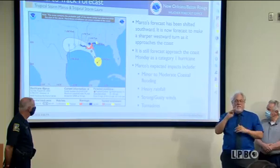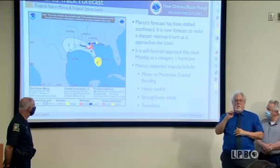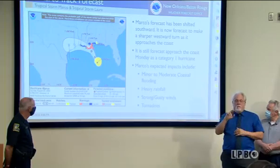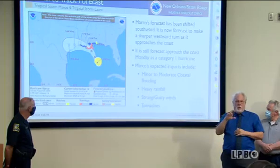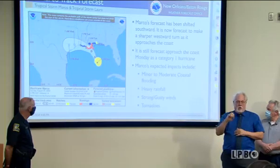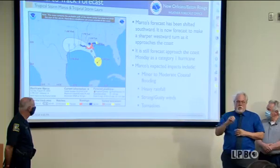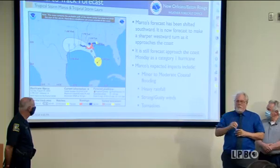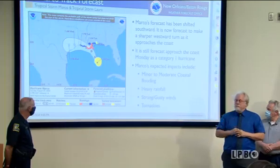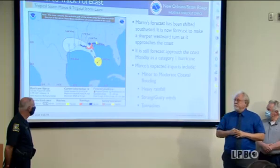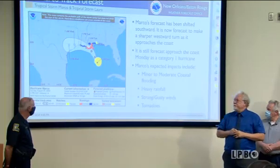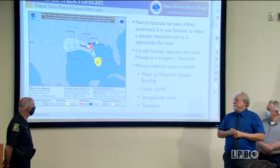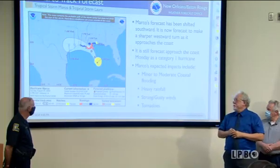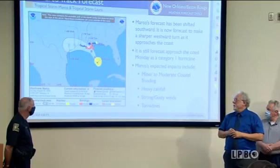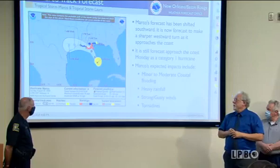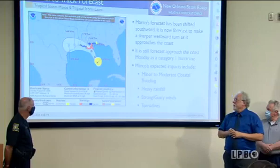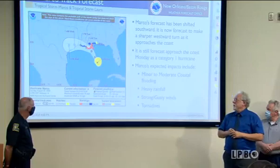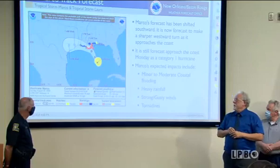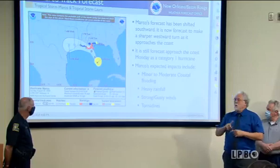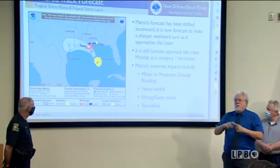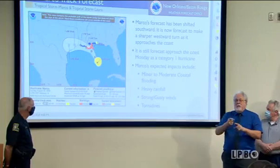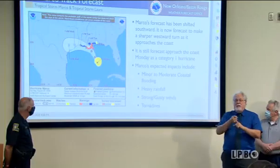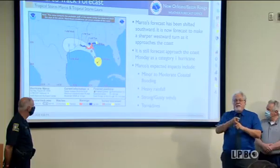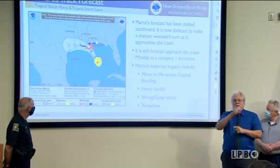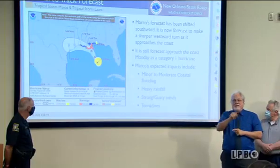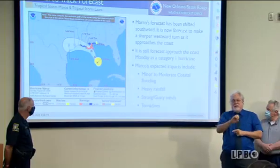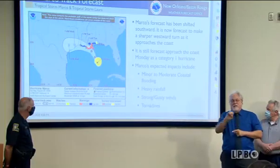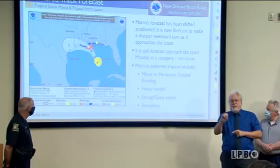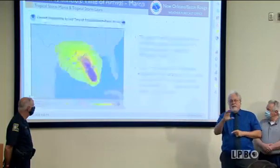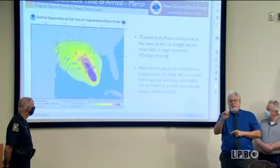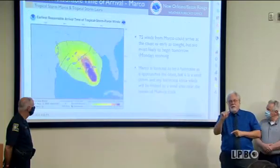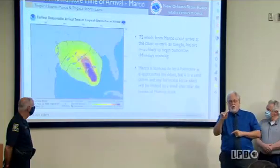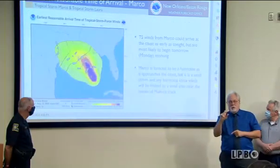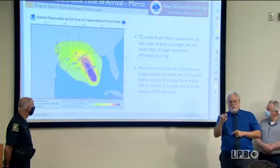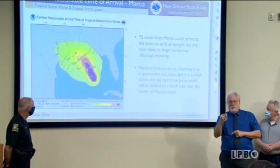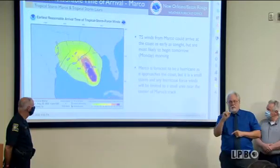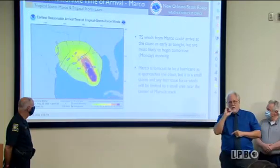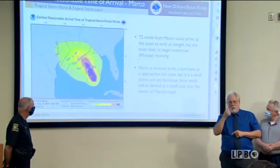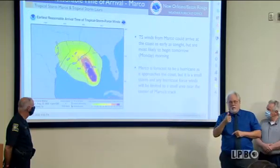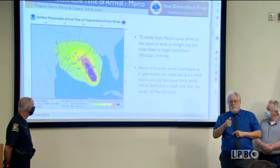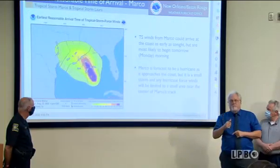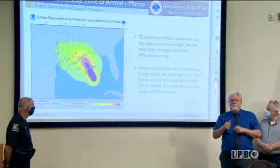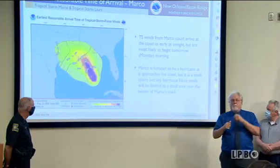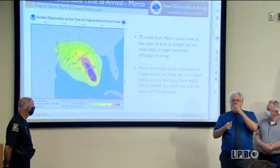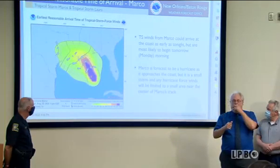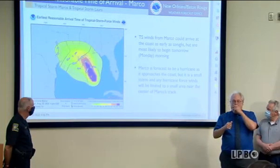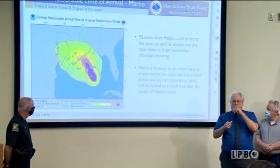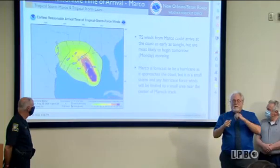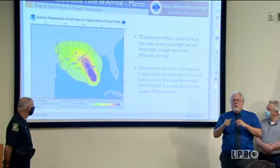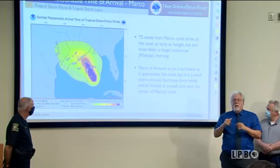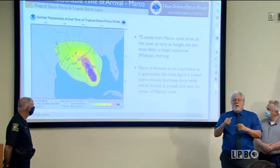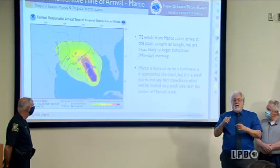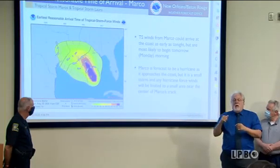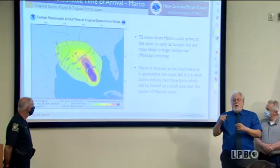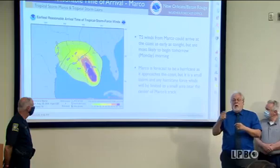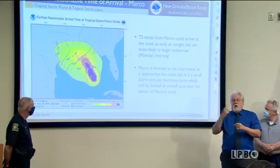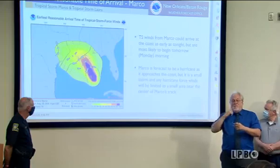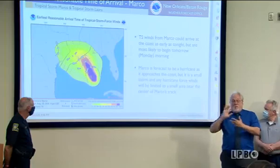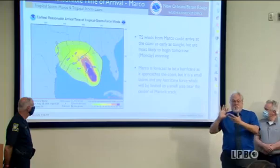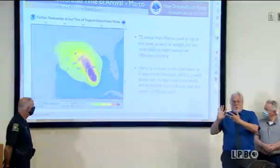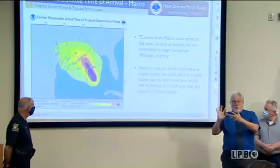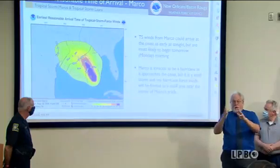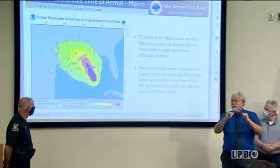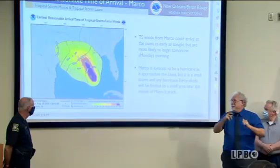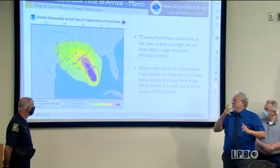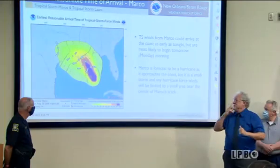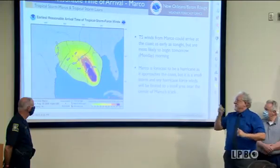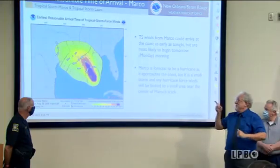impact to the southeastern coast sometime tomorrow. The earliest time of arrival for winds, as